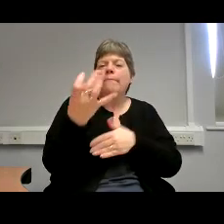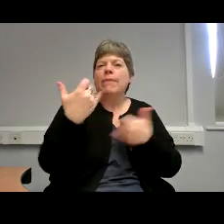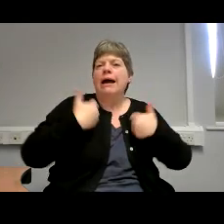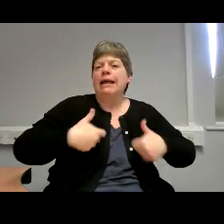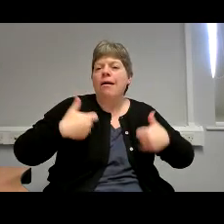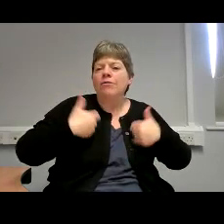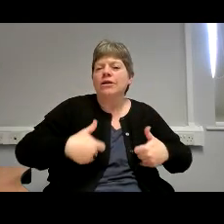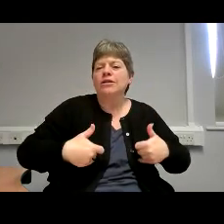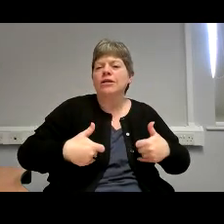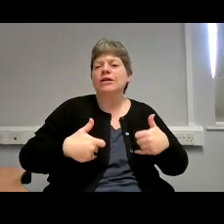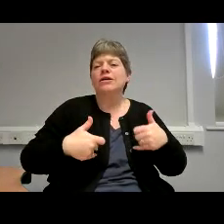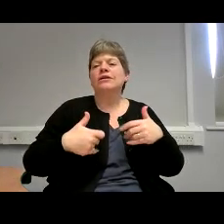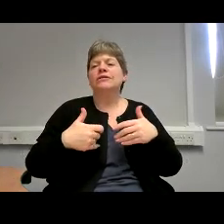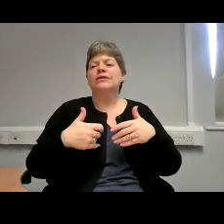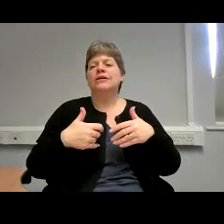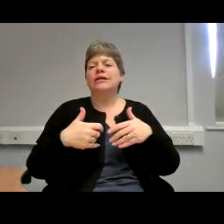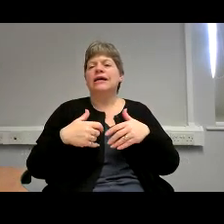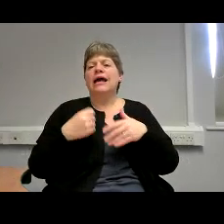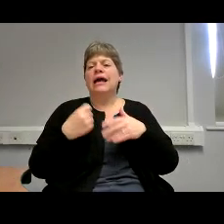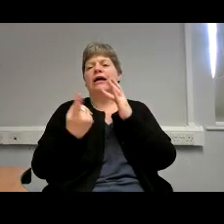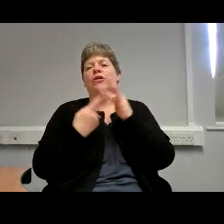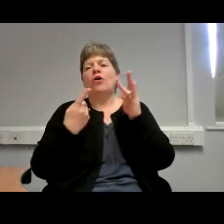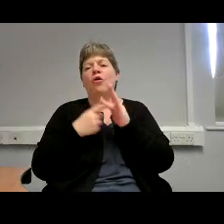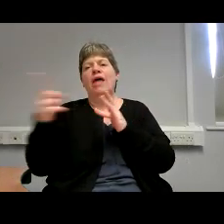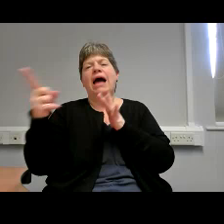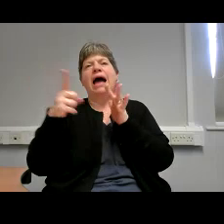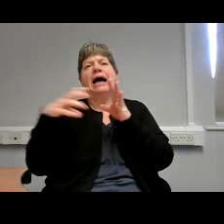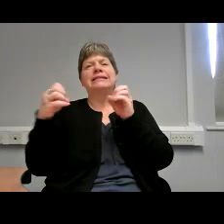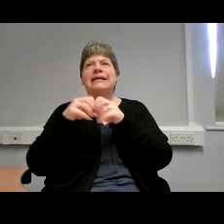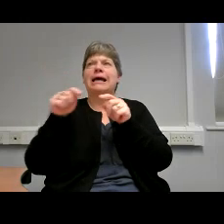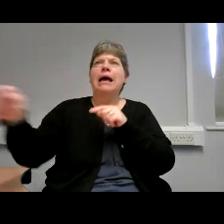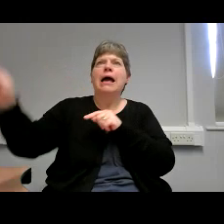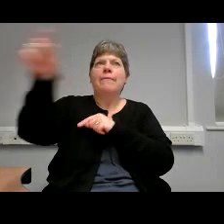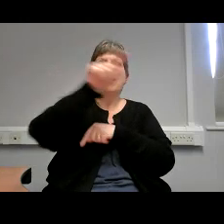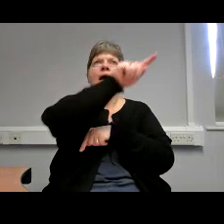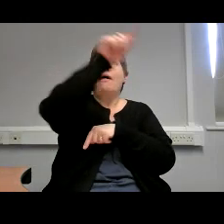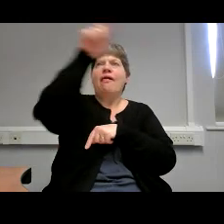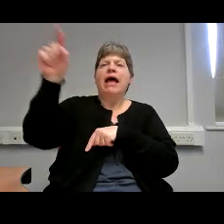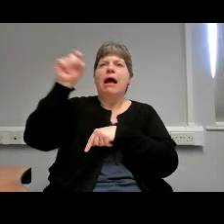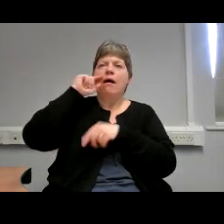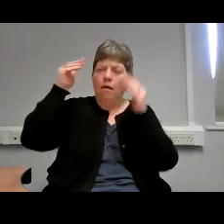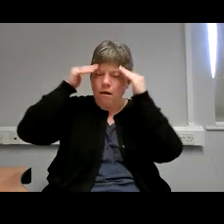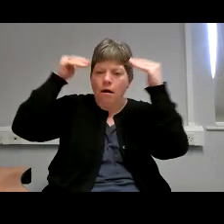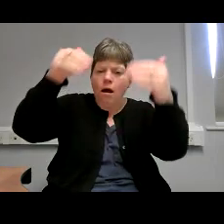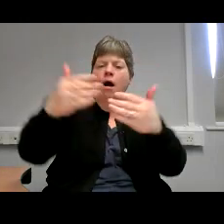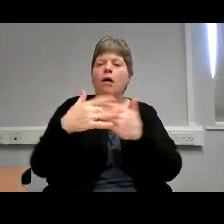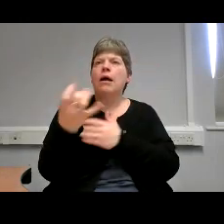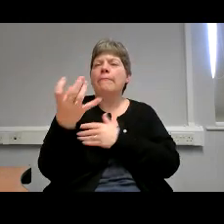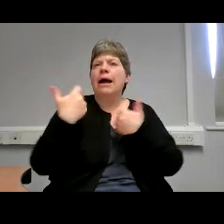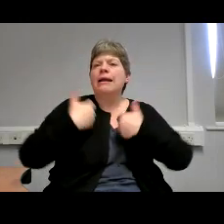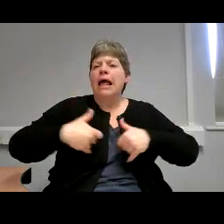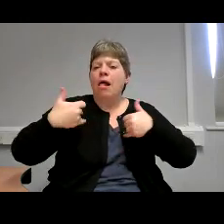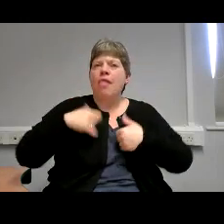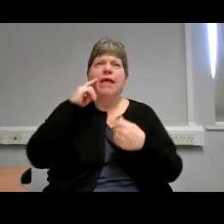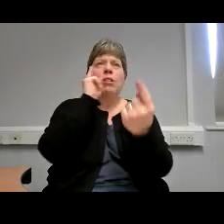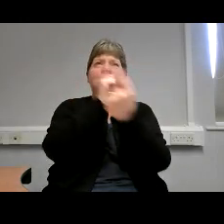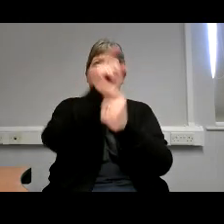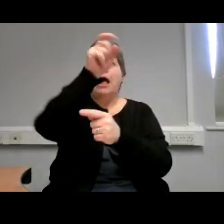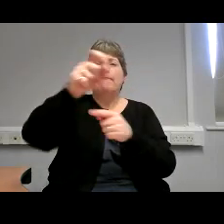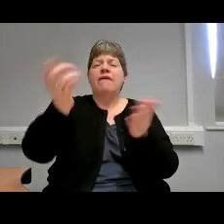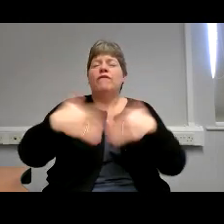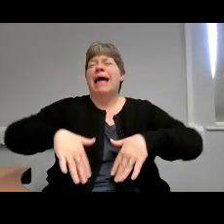board, across our boundaries, and other ICBs, they are focusing on minor illness and therefore see patients from anywhere.